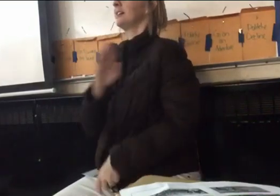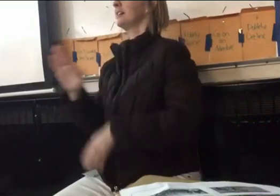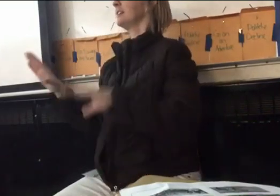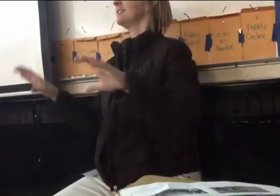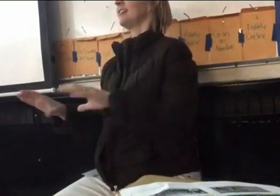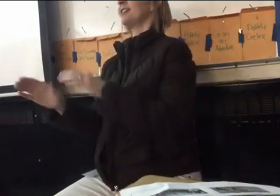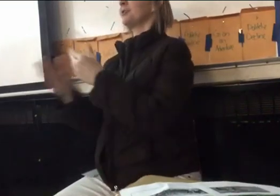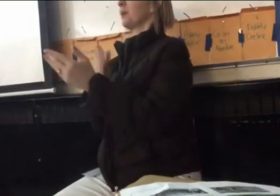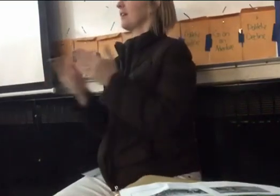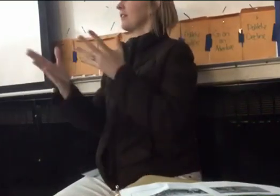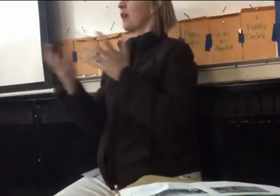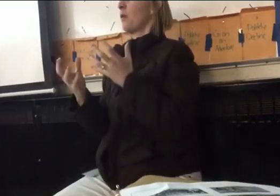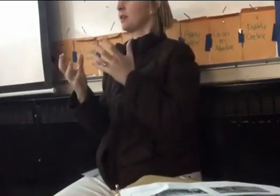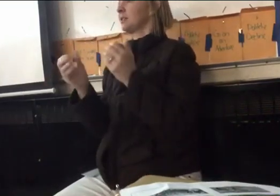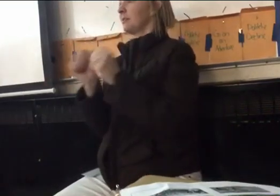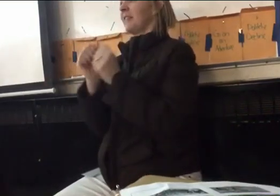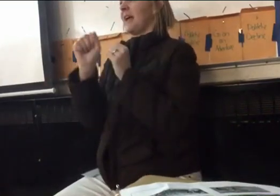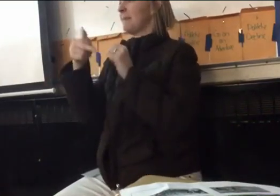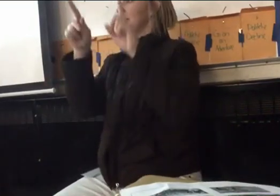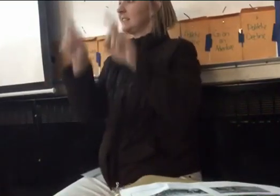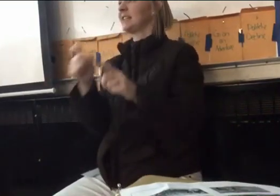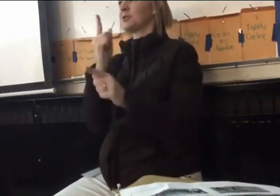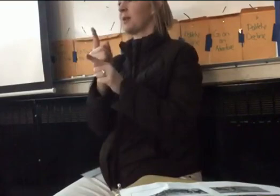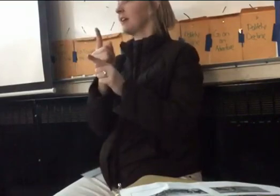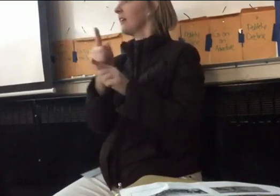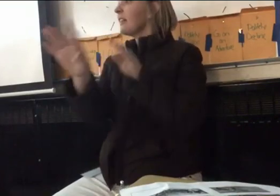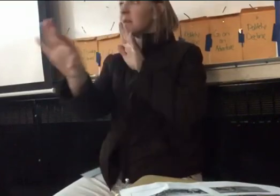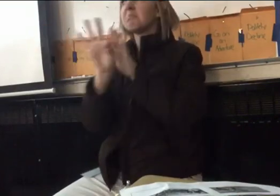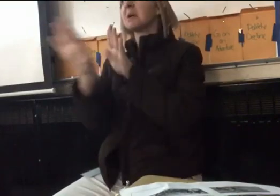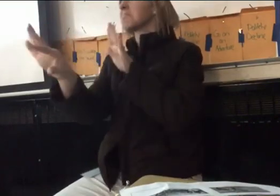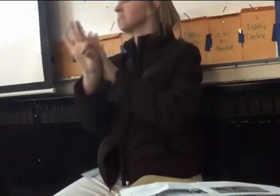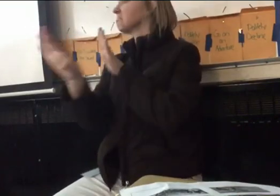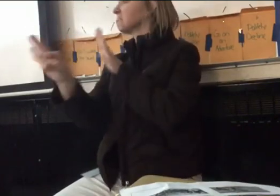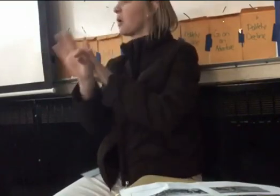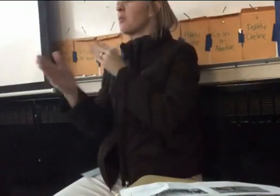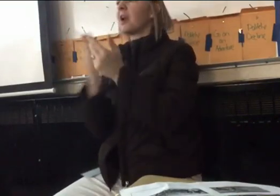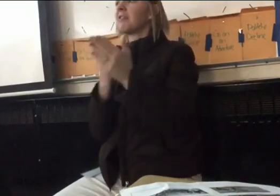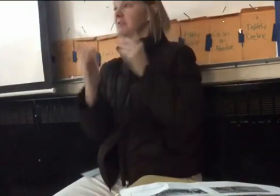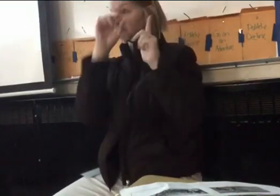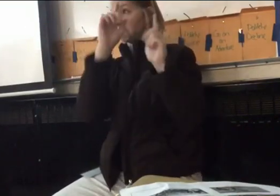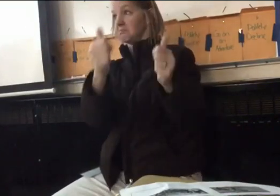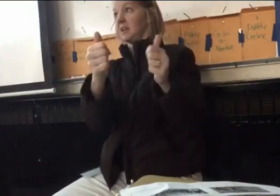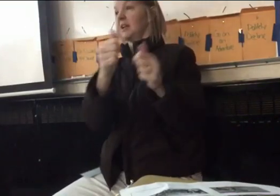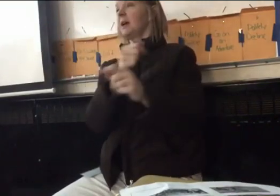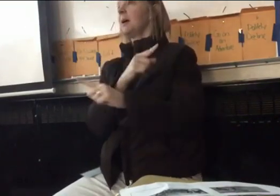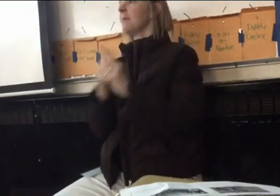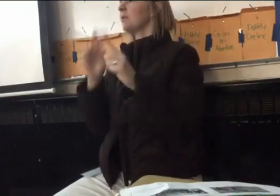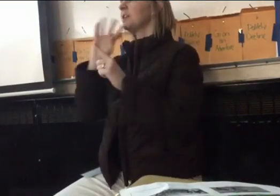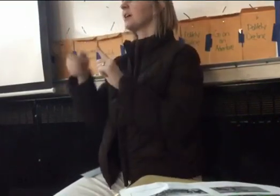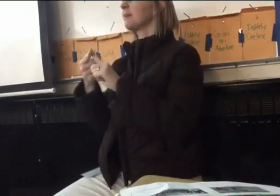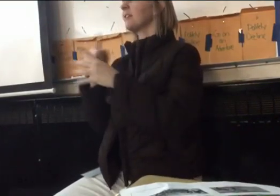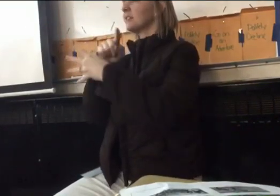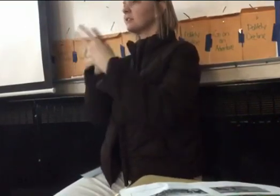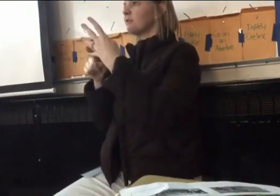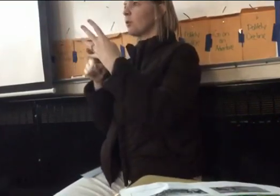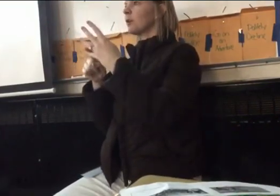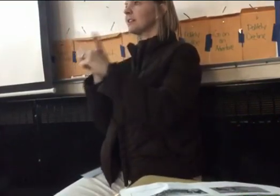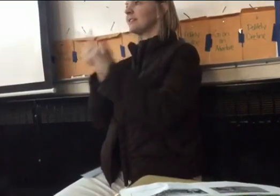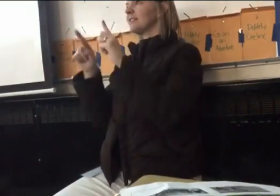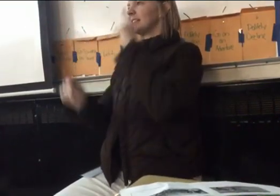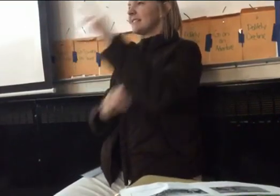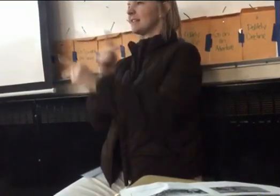they want on the AP exam, right? They can pick whatever topics and things like that. We talked about before how there's 4 different forms in the AP